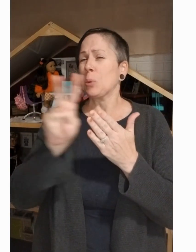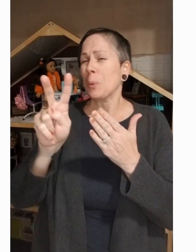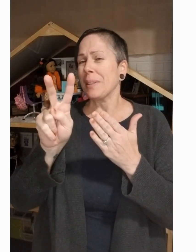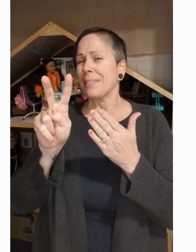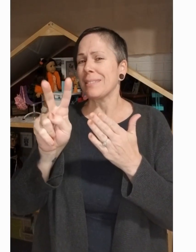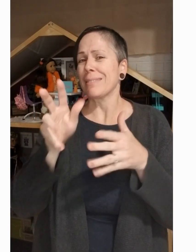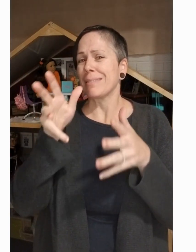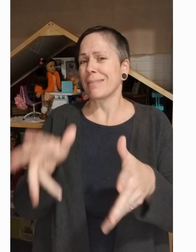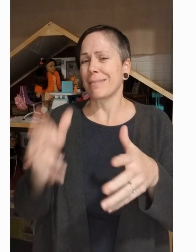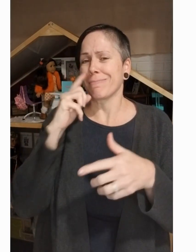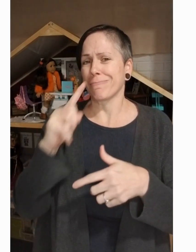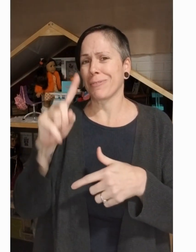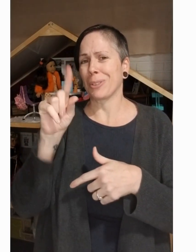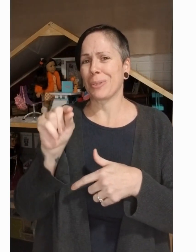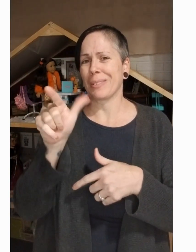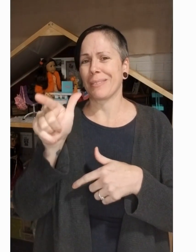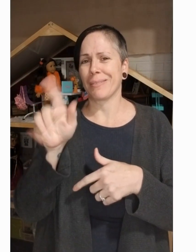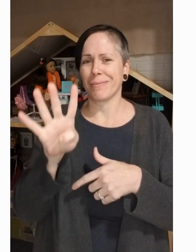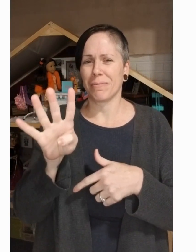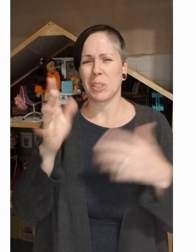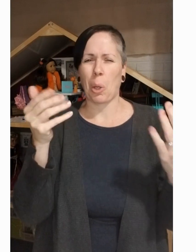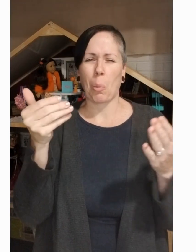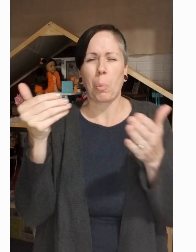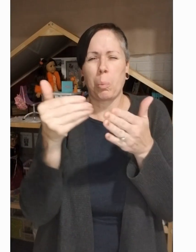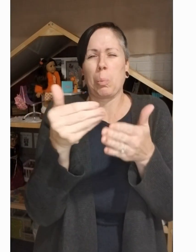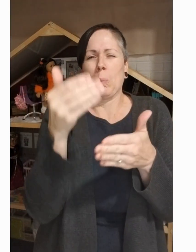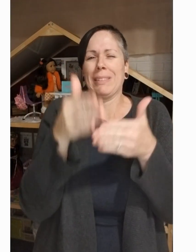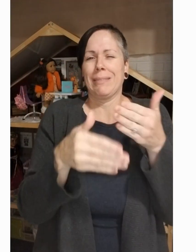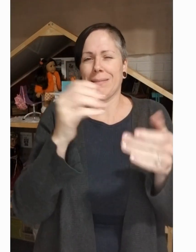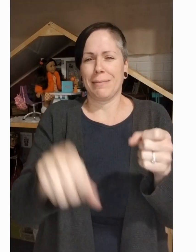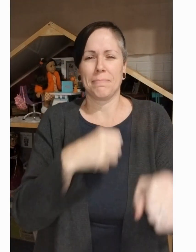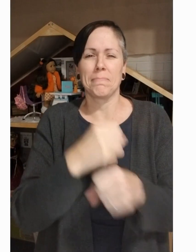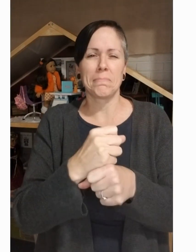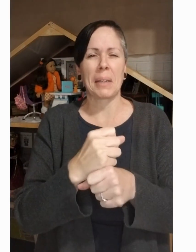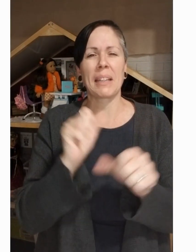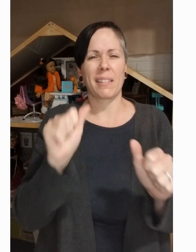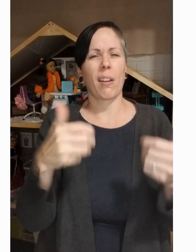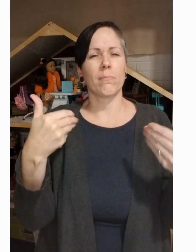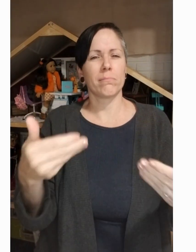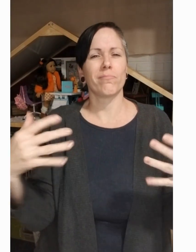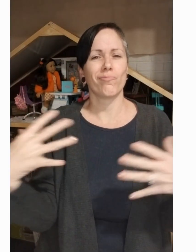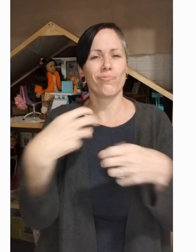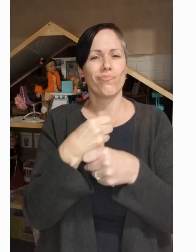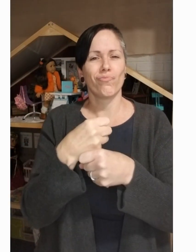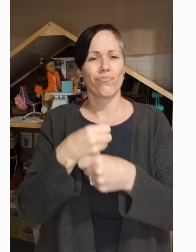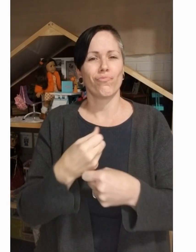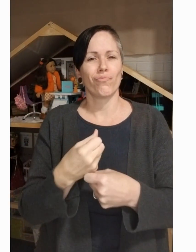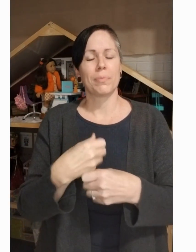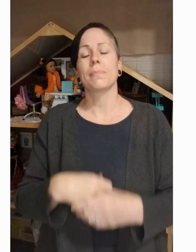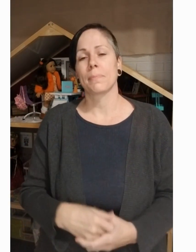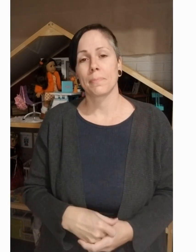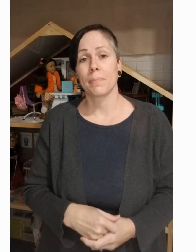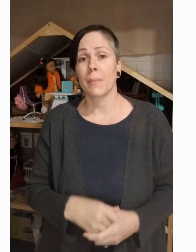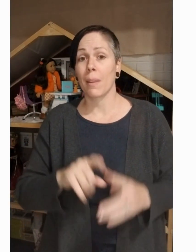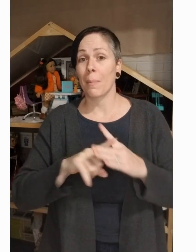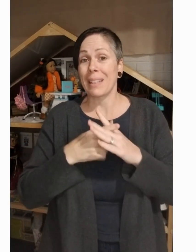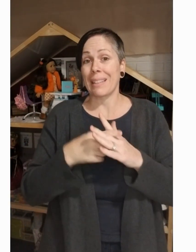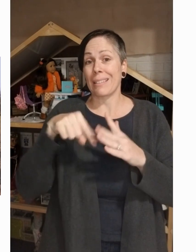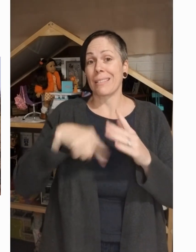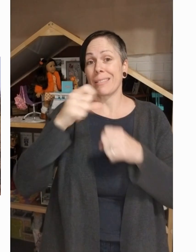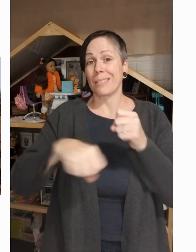left in December. So I figured it's close enough for me to go ahead and do a recap. At the beginning of the year, check out the